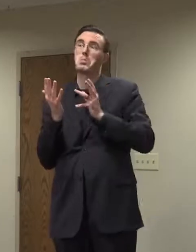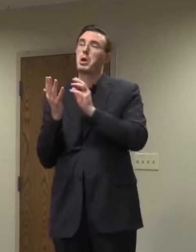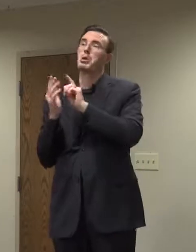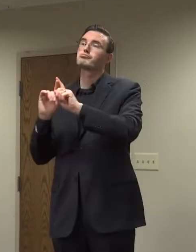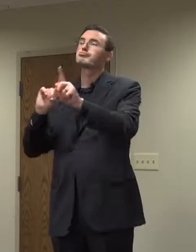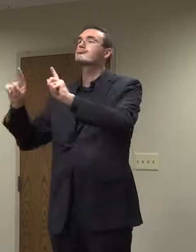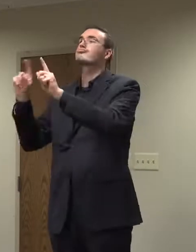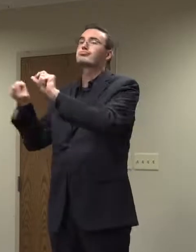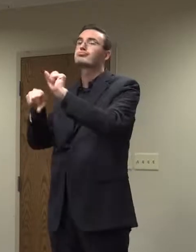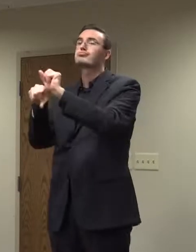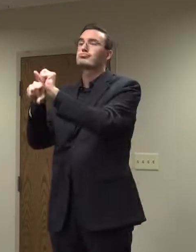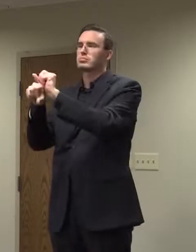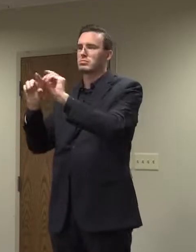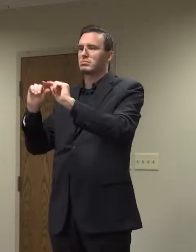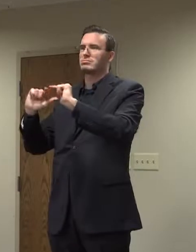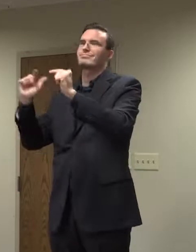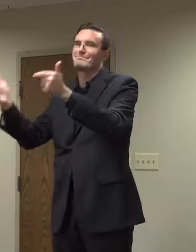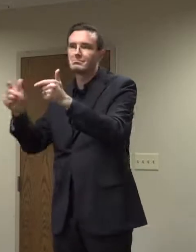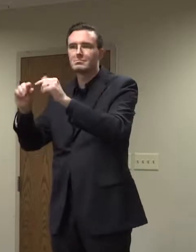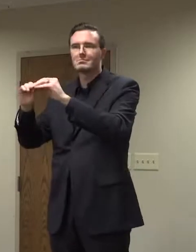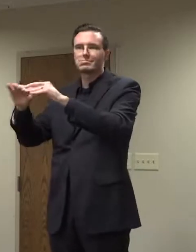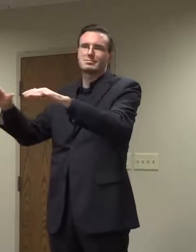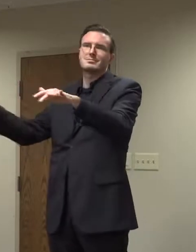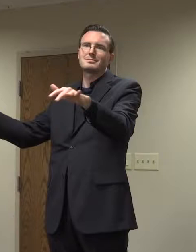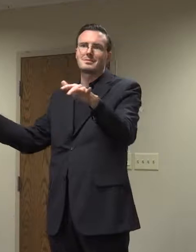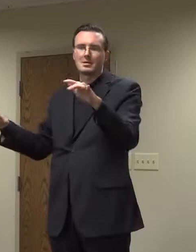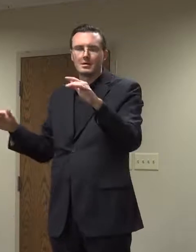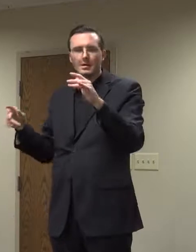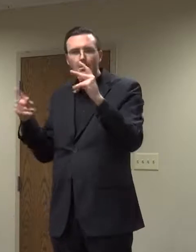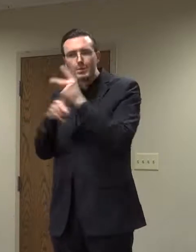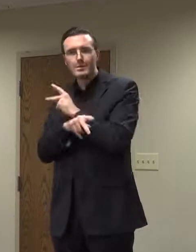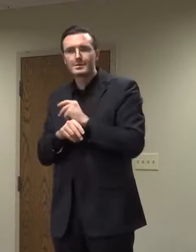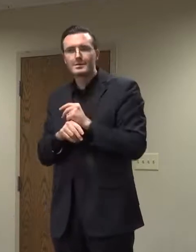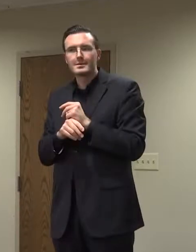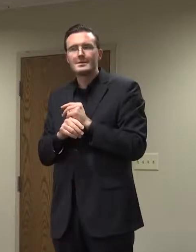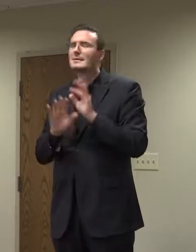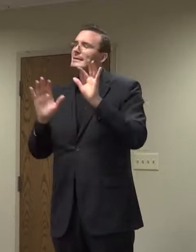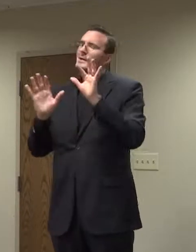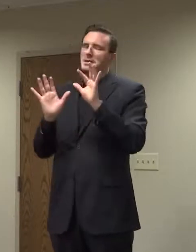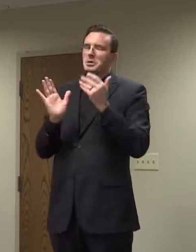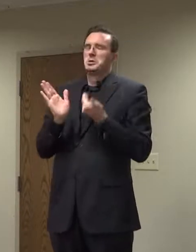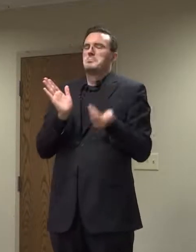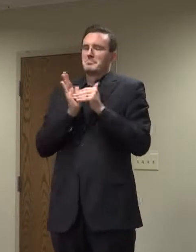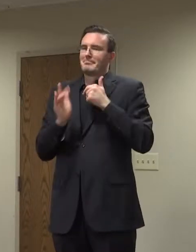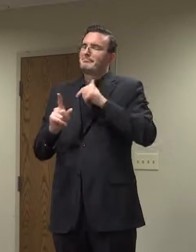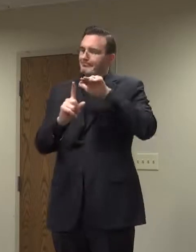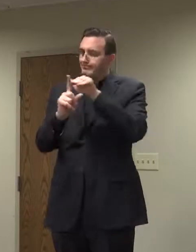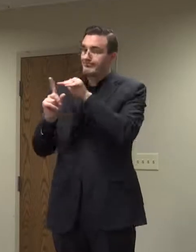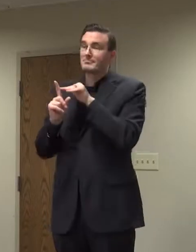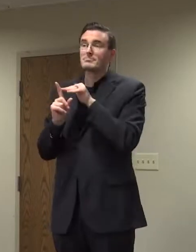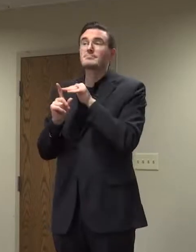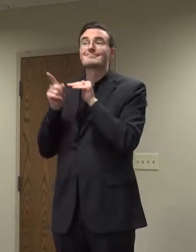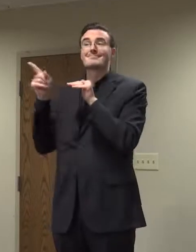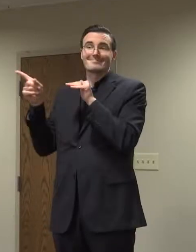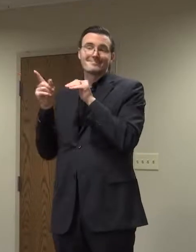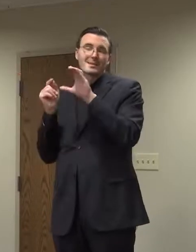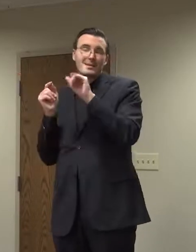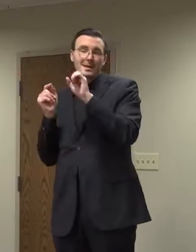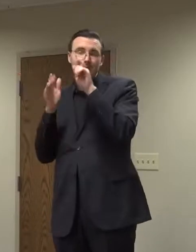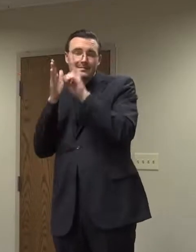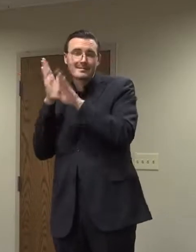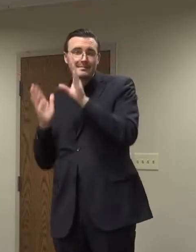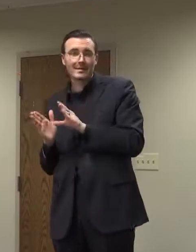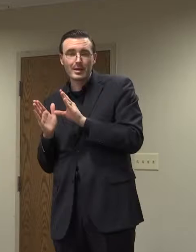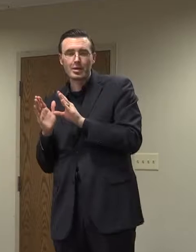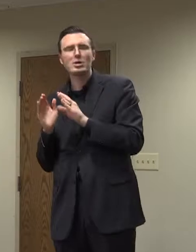want to remind the public that all information will be kept confidential. So when you talk to your case investigator and they follow up with your